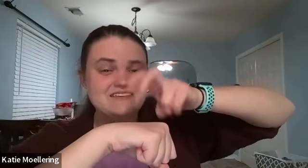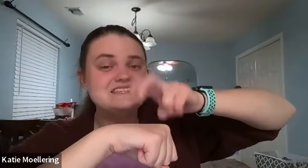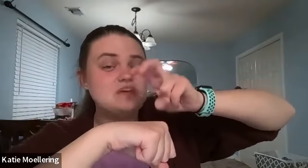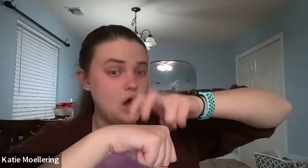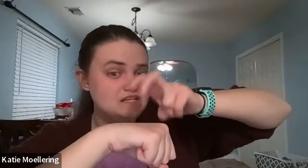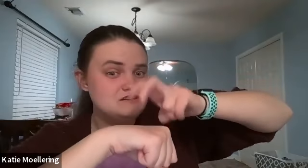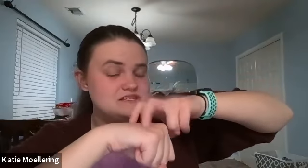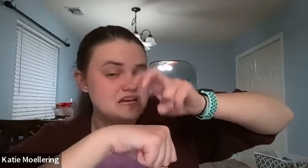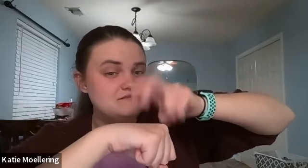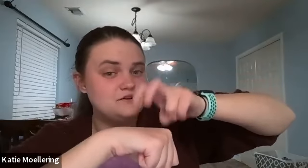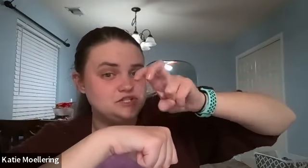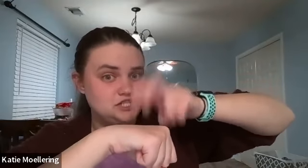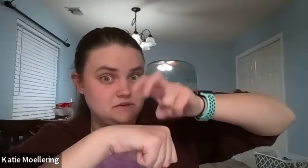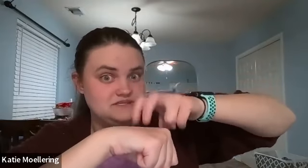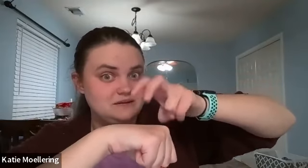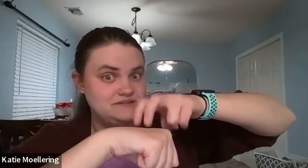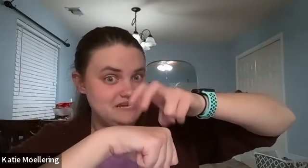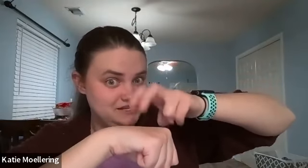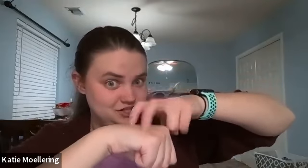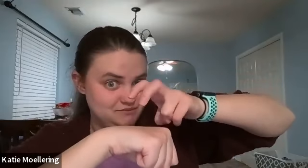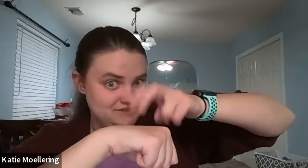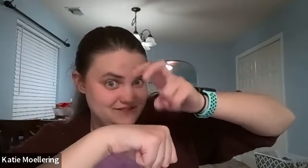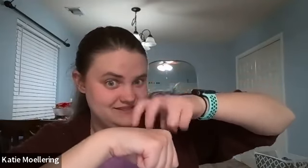this is also the sign for chips, like potato chips.